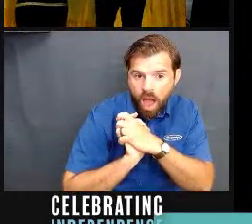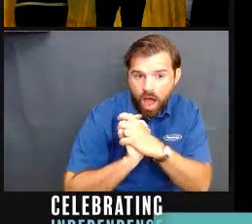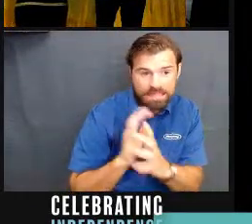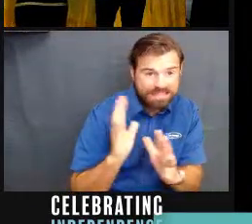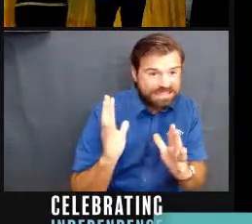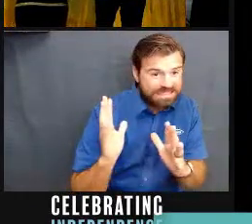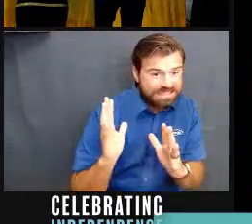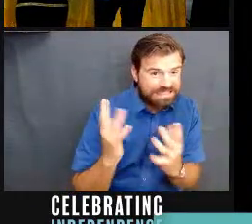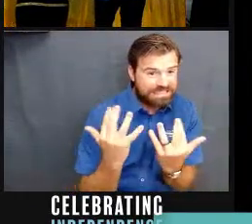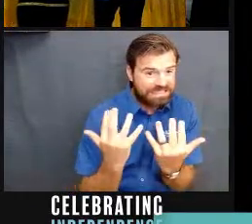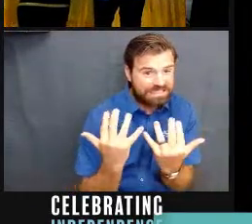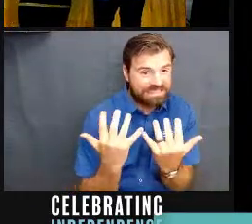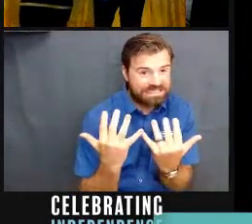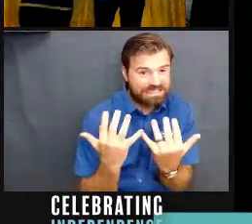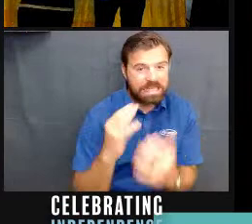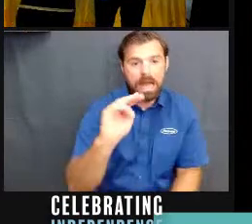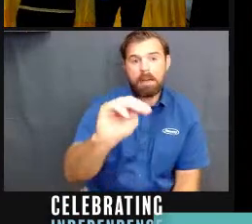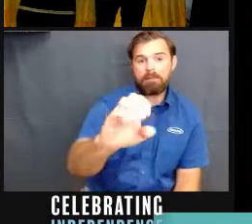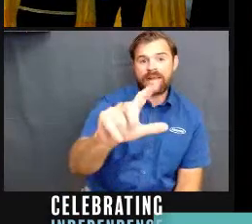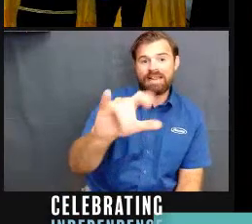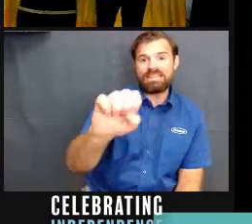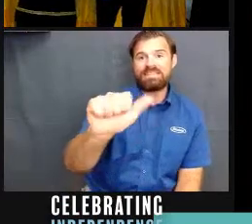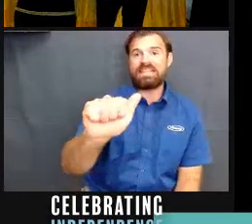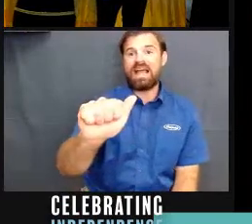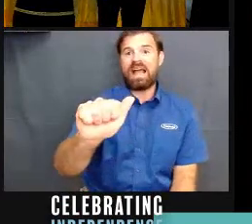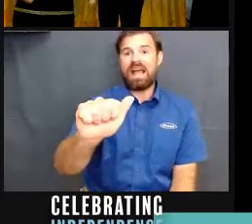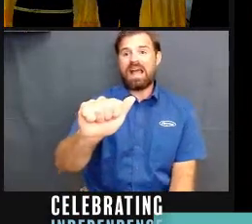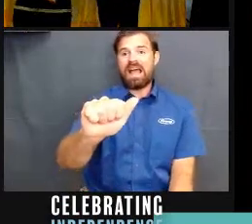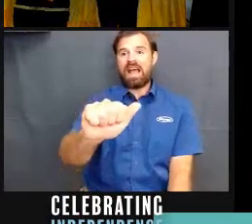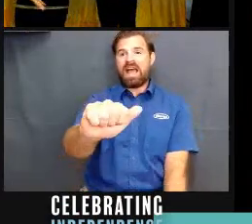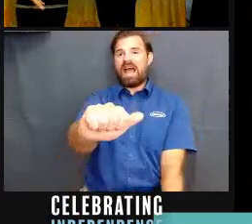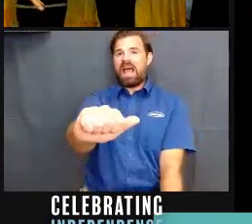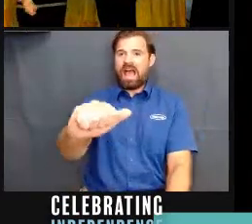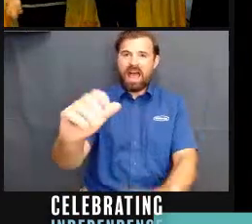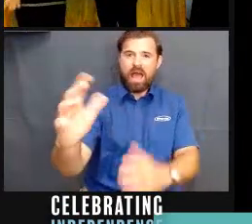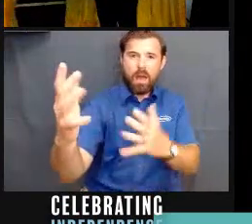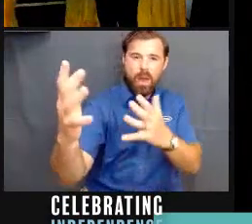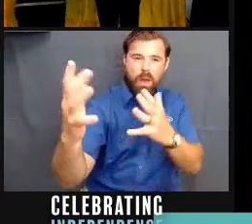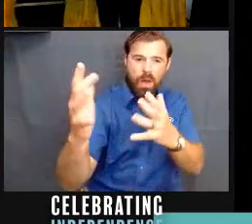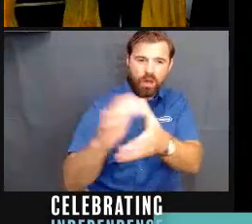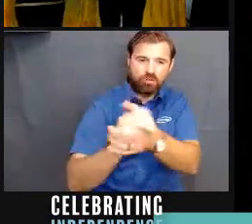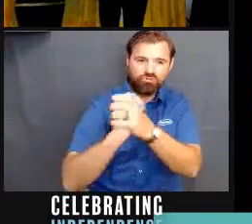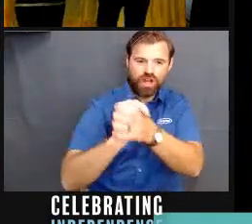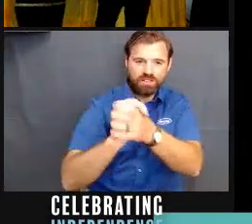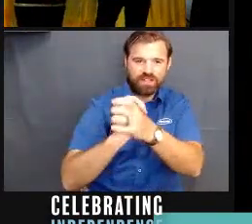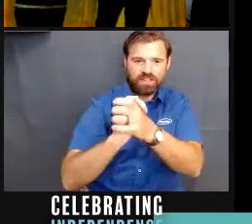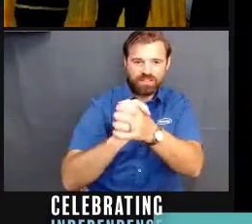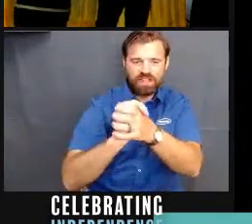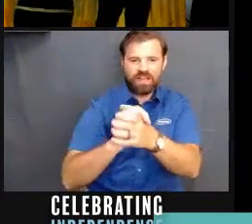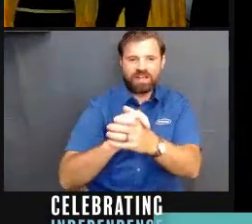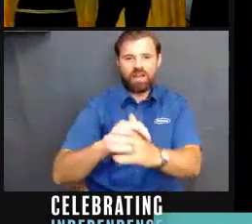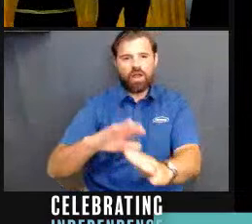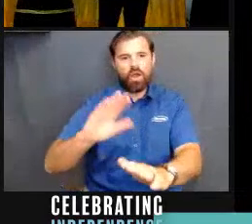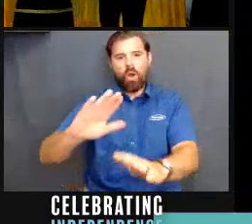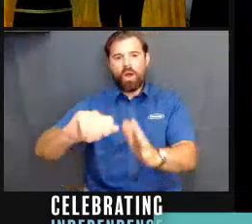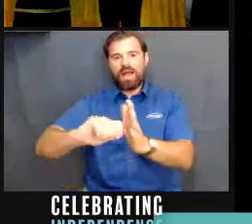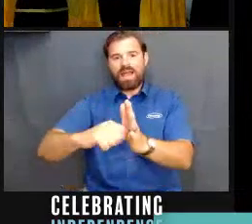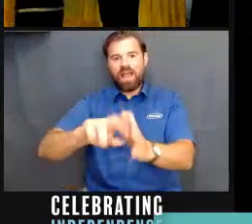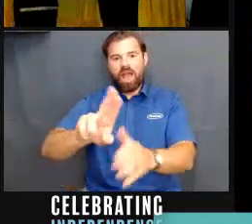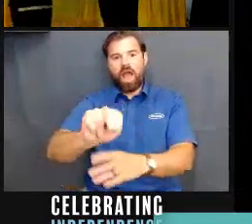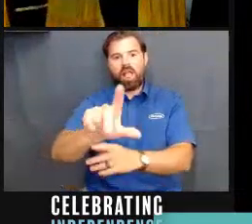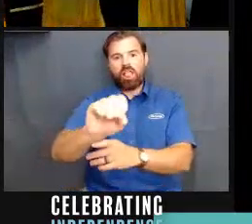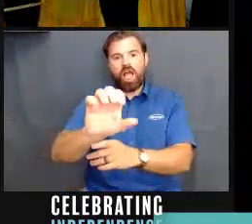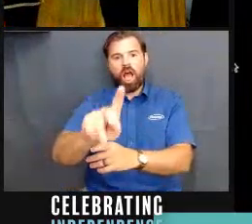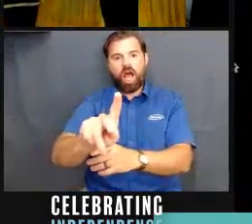One moment. Melissa Slover, Athey, congratulations. Ooh. Your key unlocked that treasure chest.